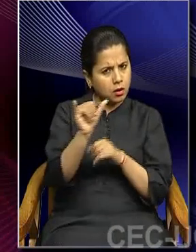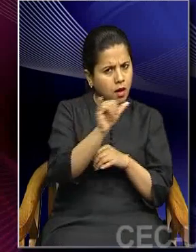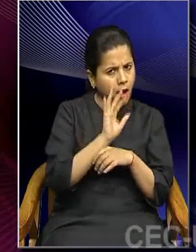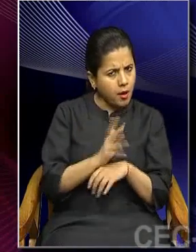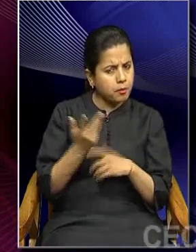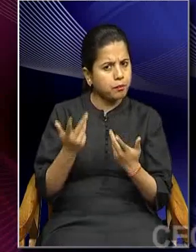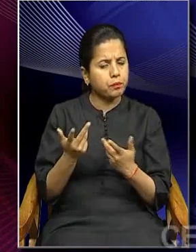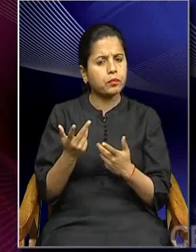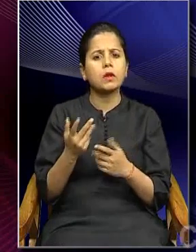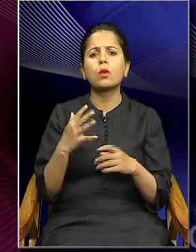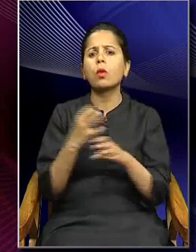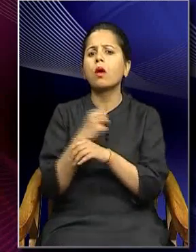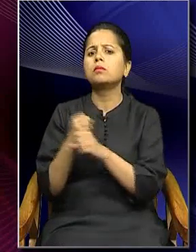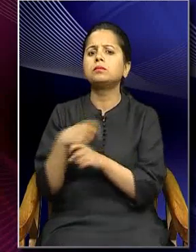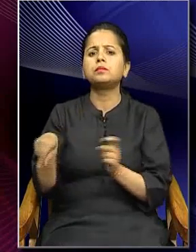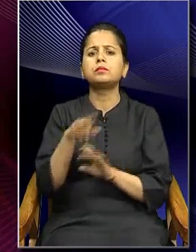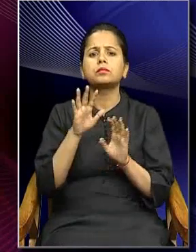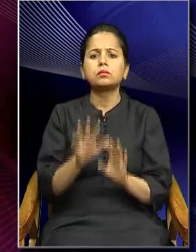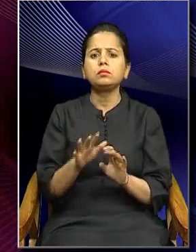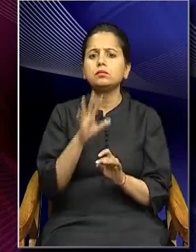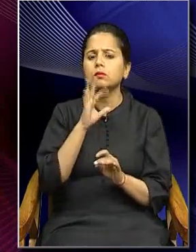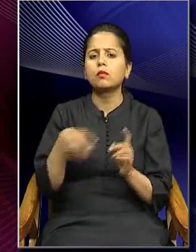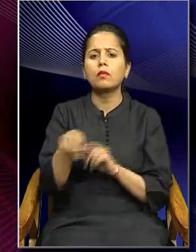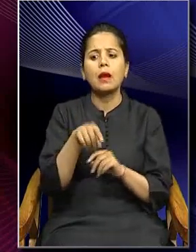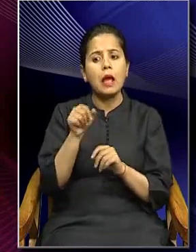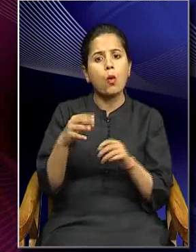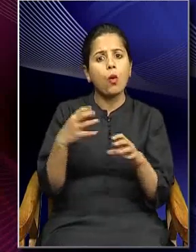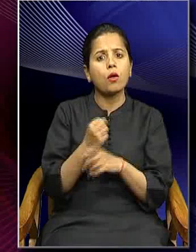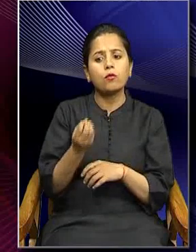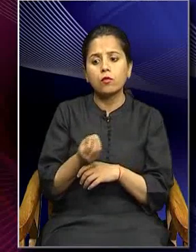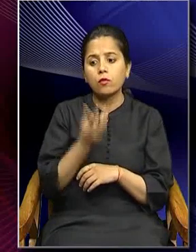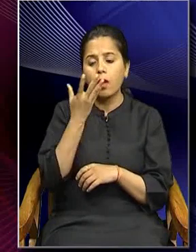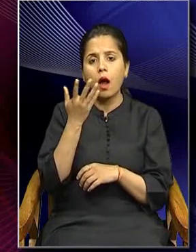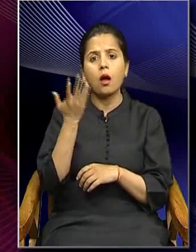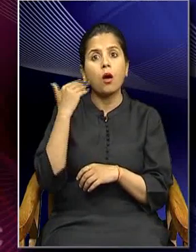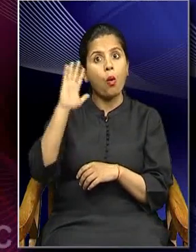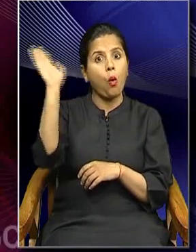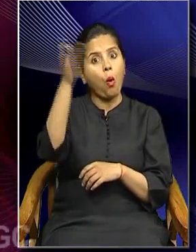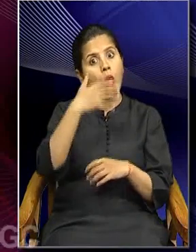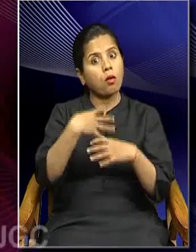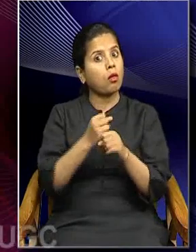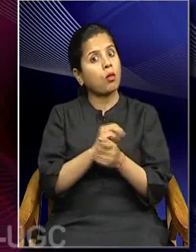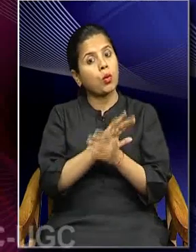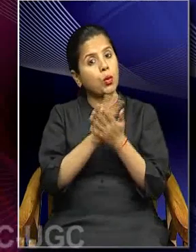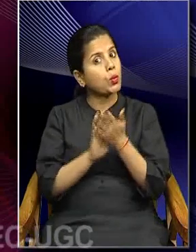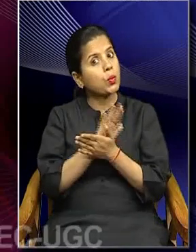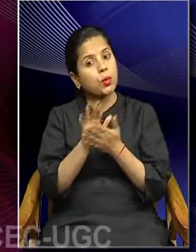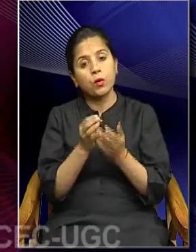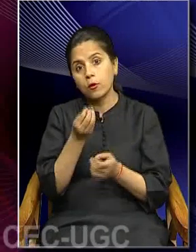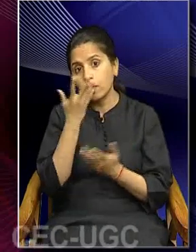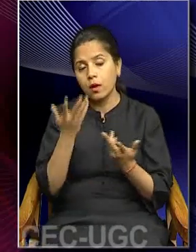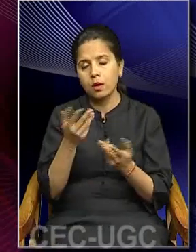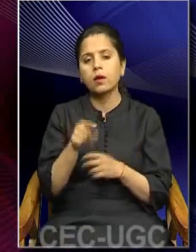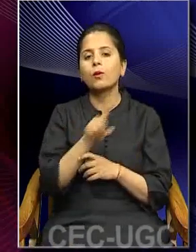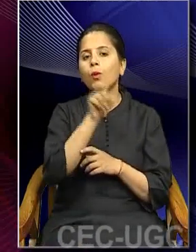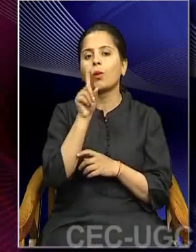Where among these absences does the absenceness of flowers exist? See, the